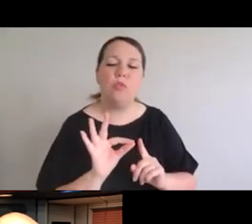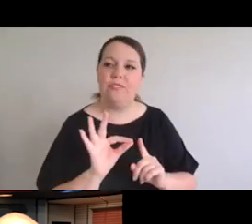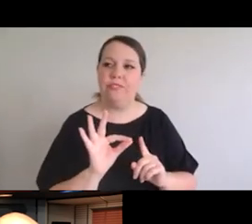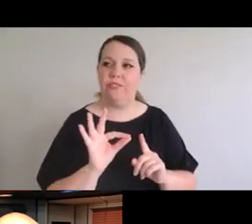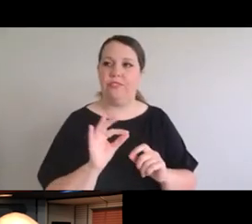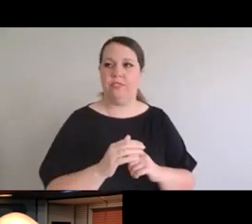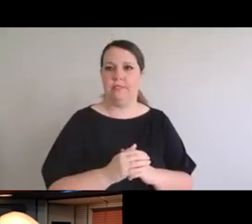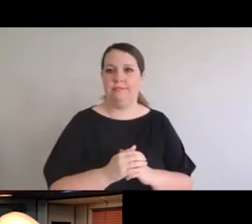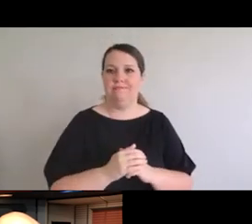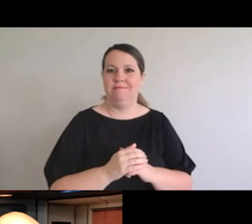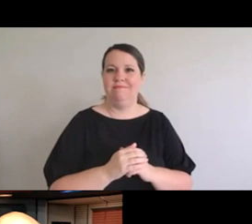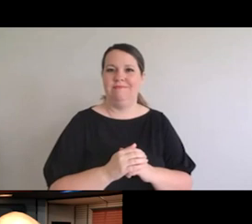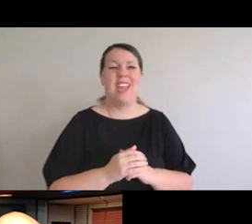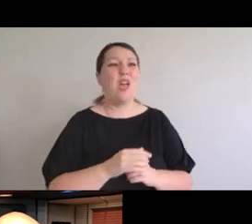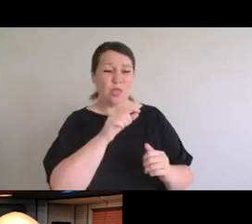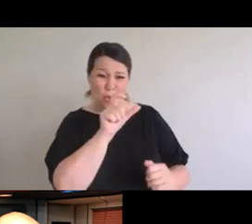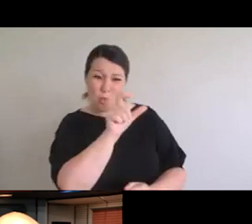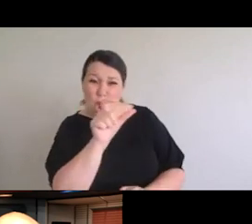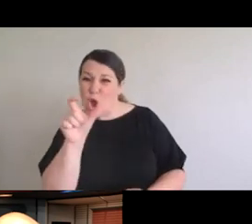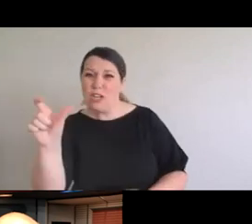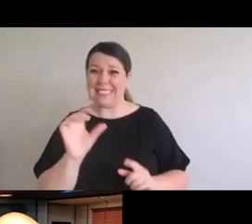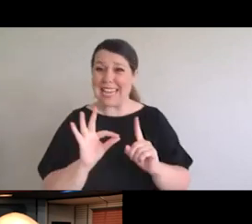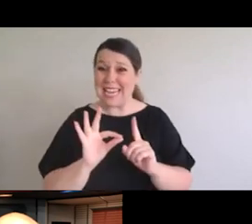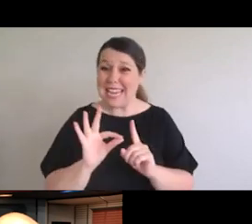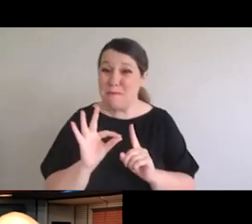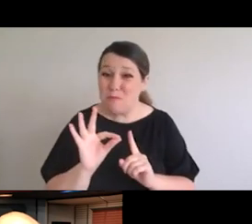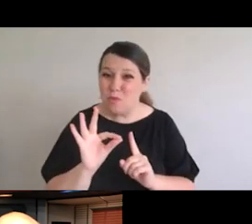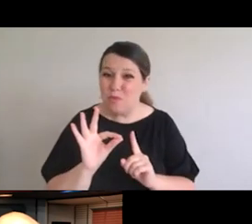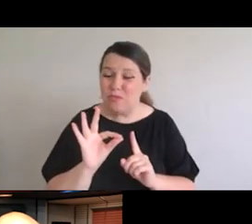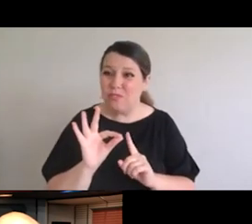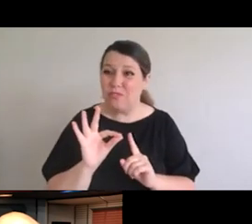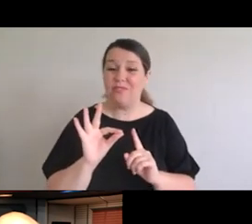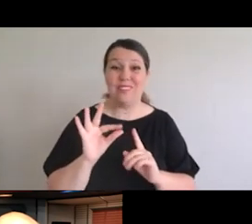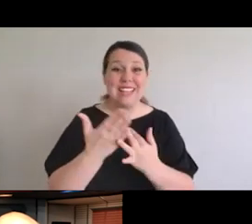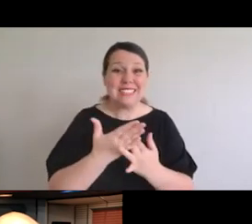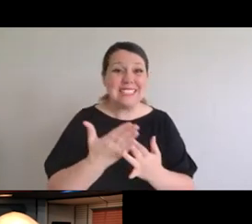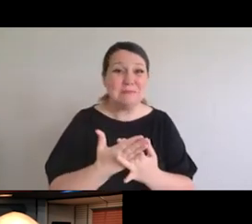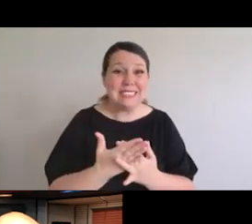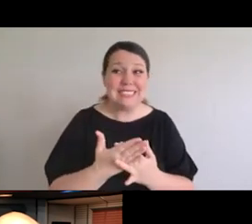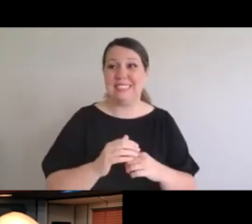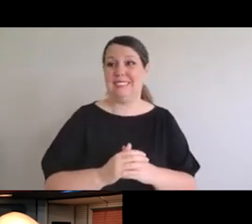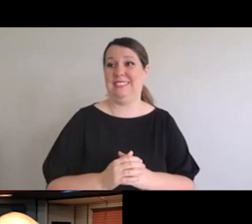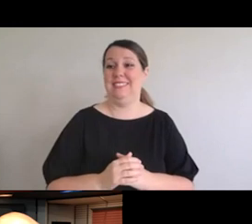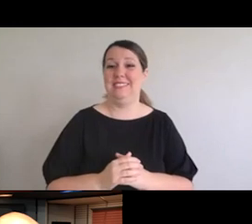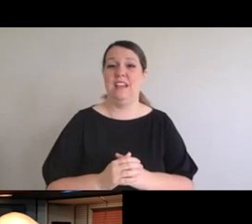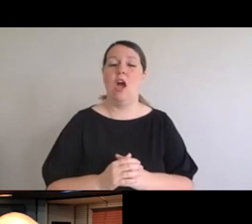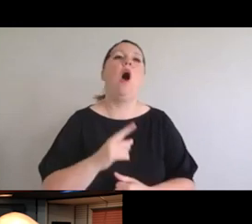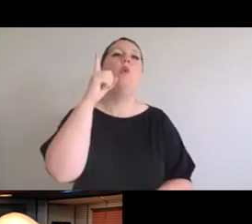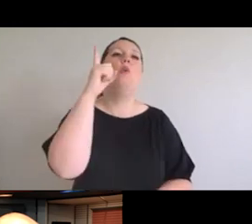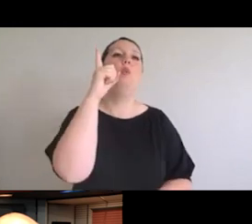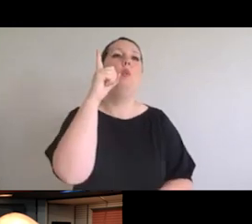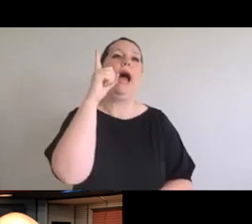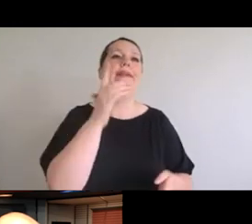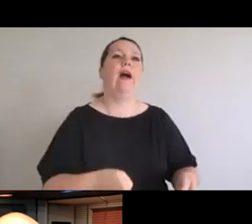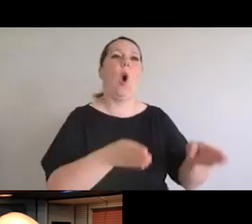diluted. Improve accessibility. Fix the accessibility of one toilet stall in a